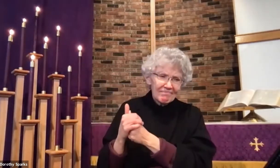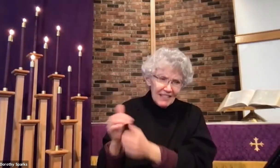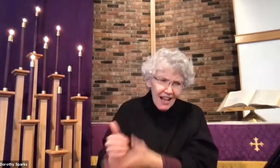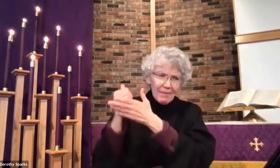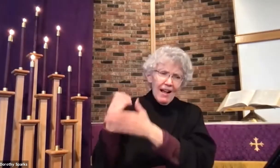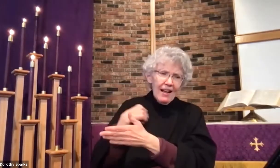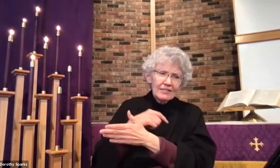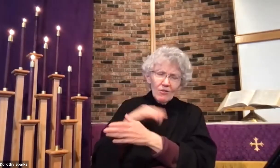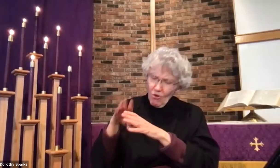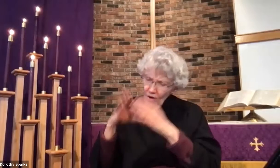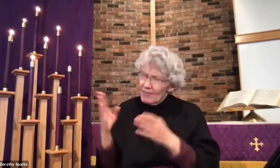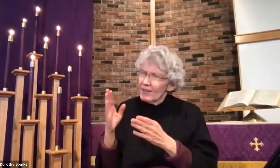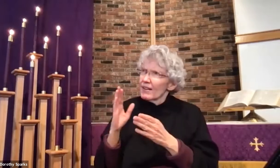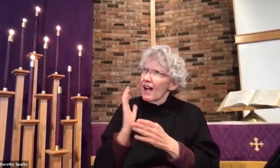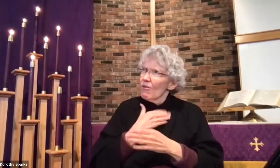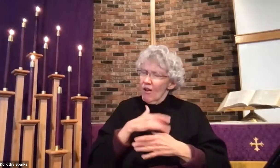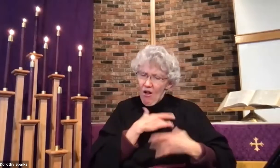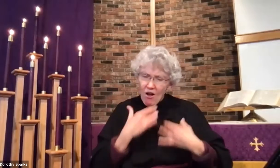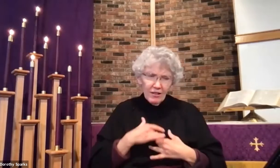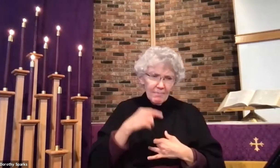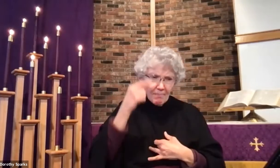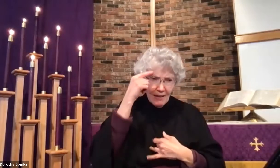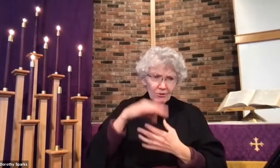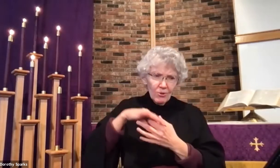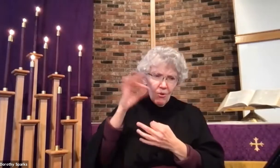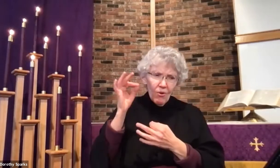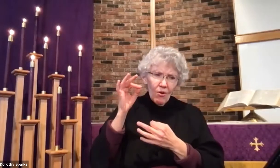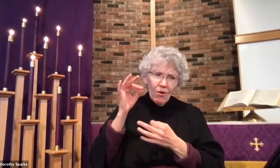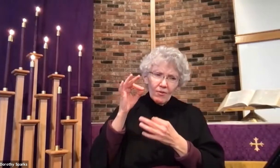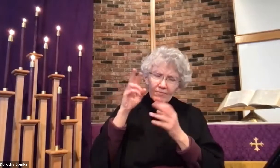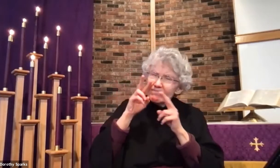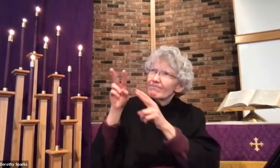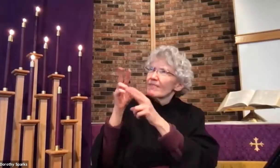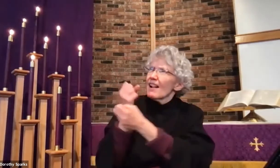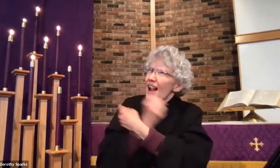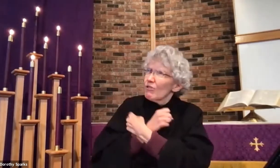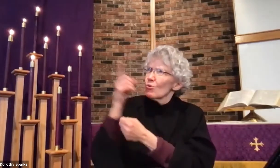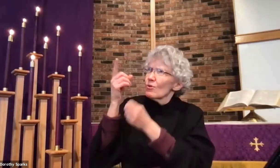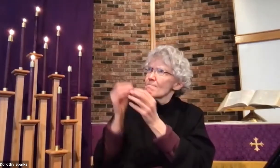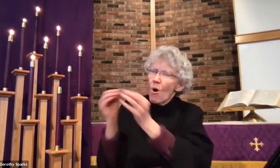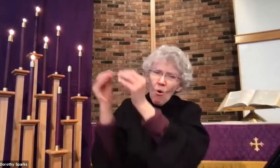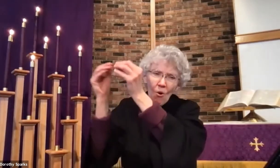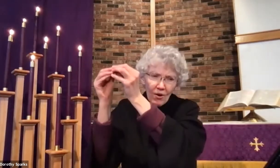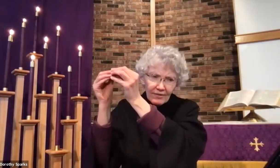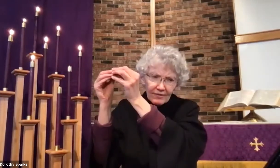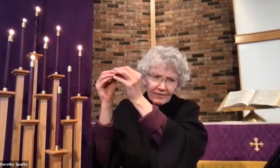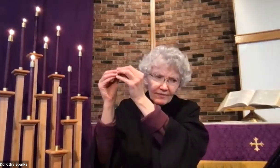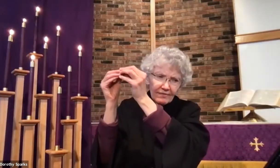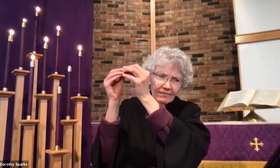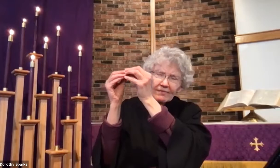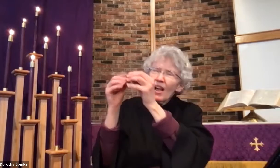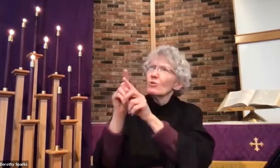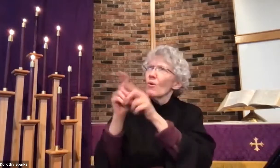help, and to continue in our learning, and that we continue to open our minds and our